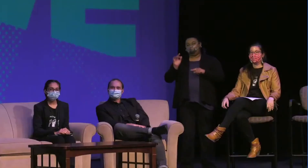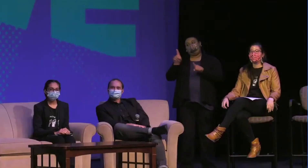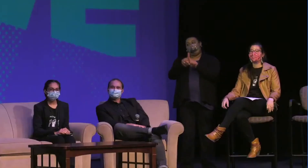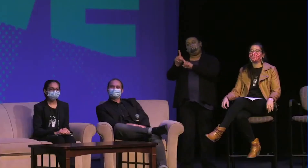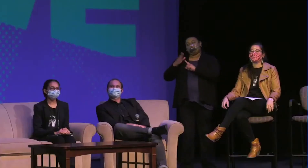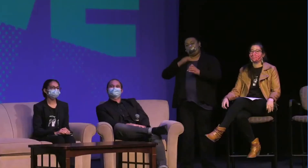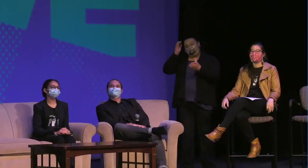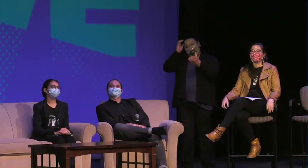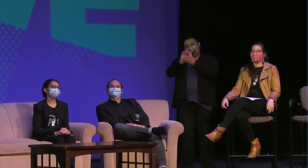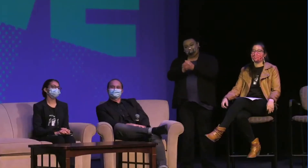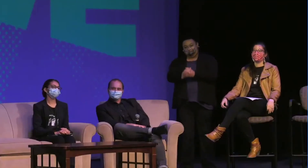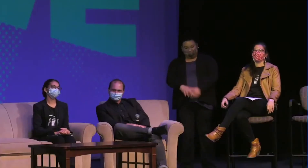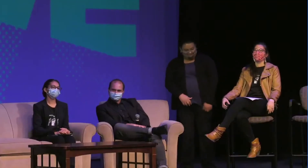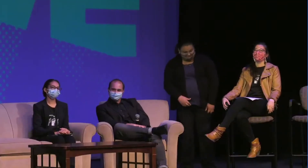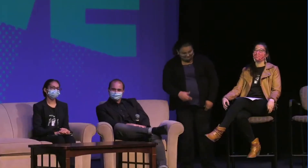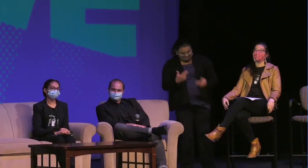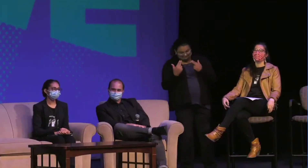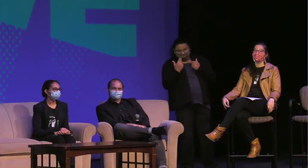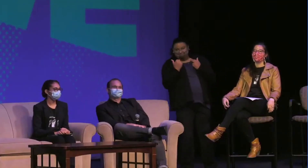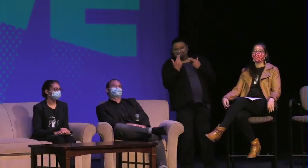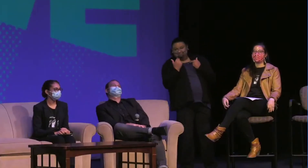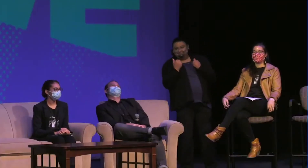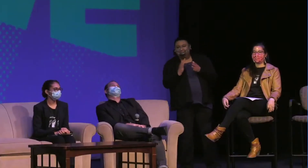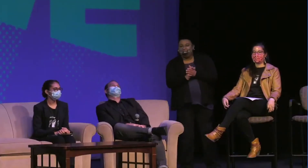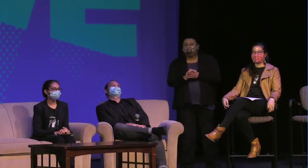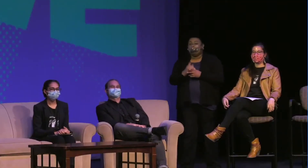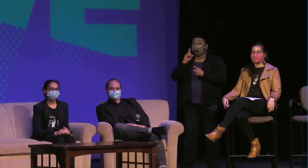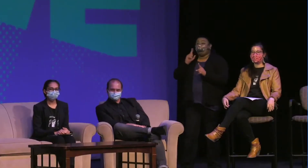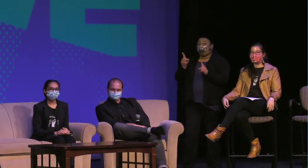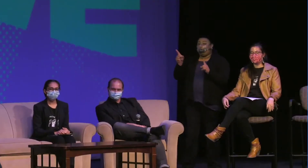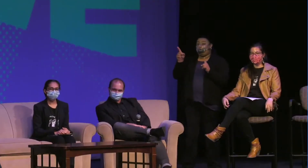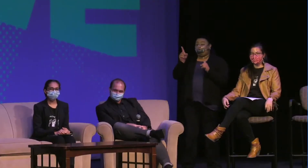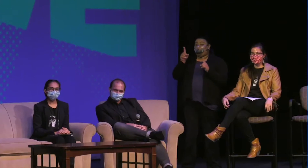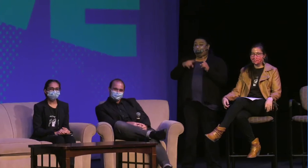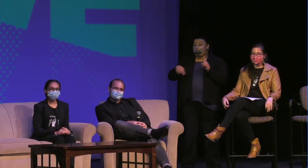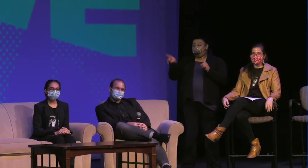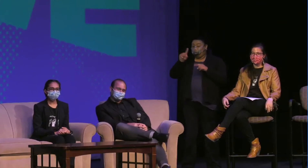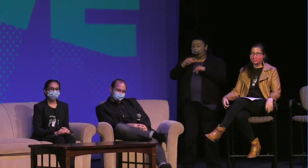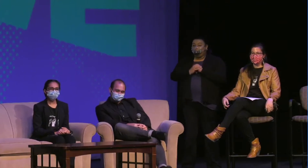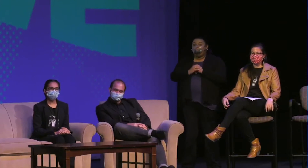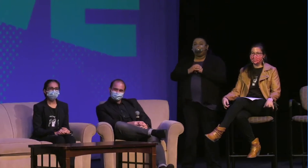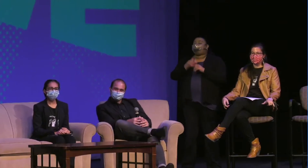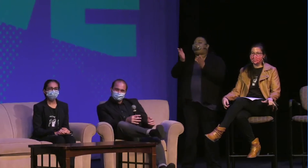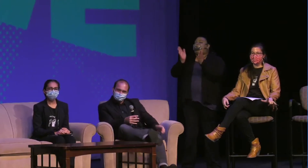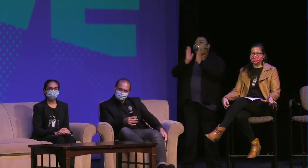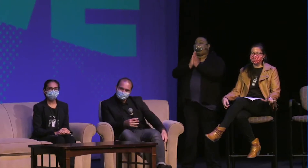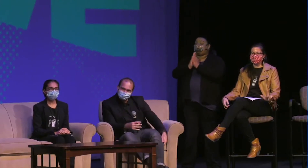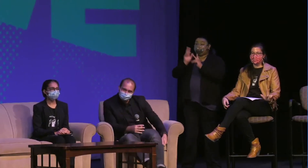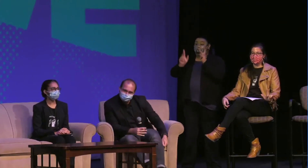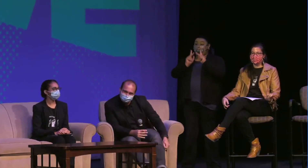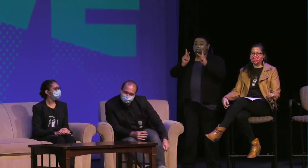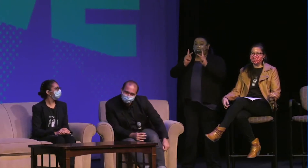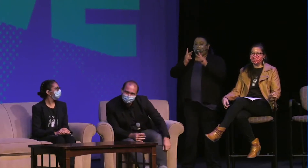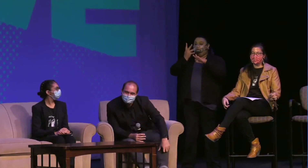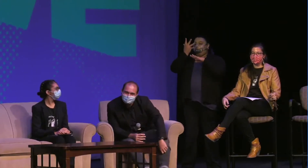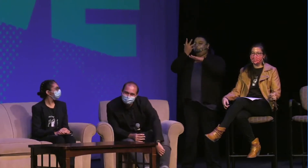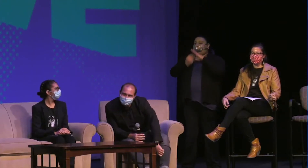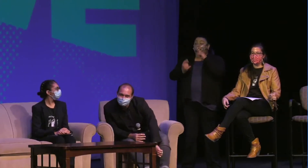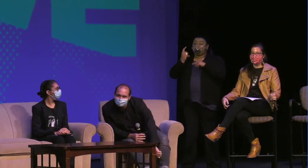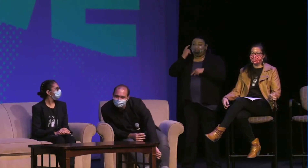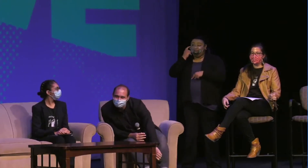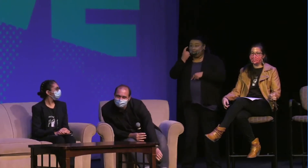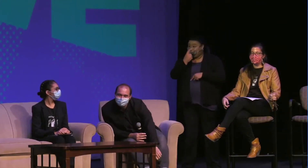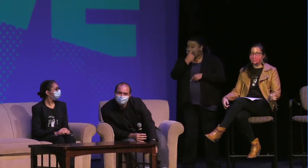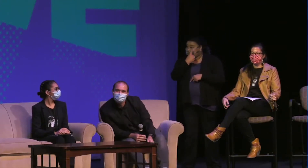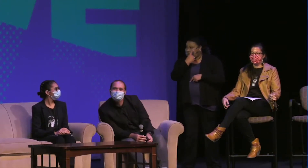husband. So this one's for you, babe. He asked, when people lose their sight, they